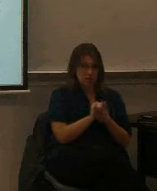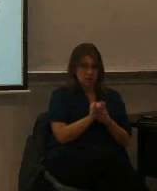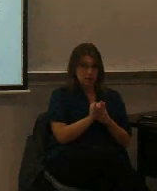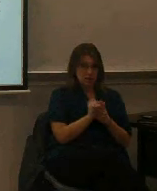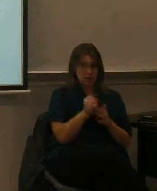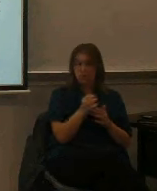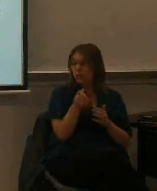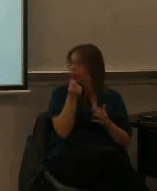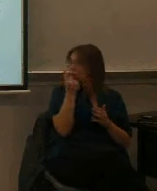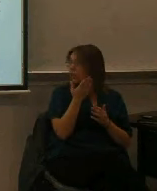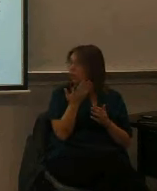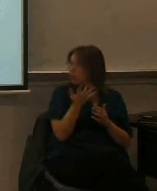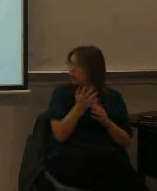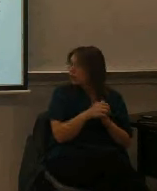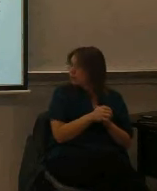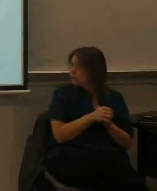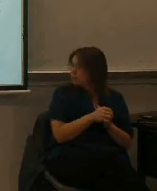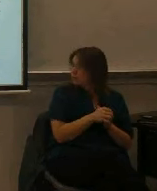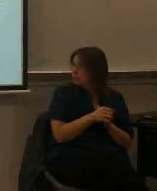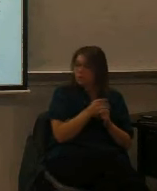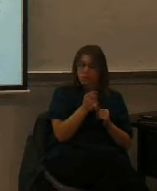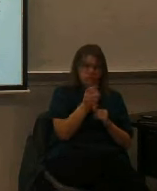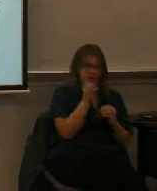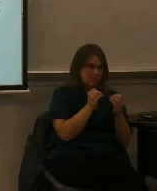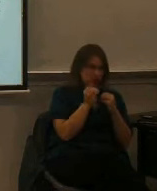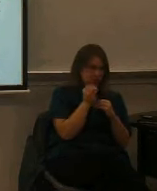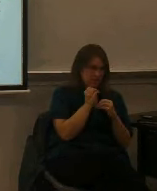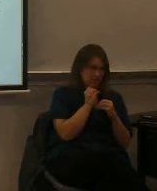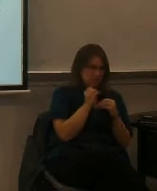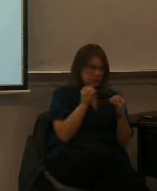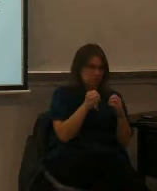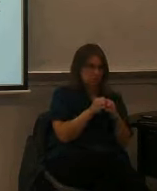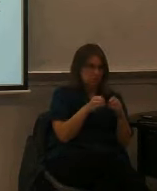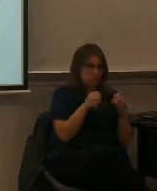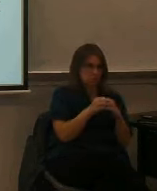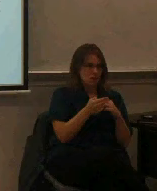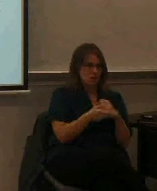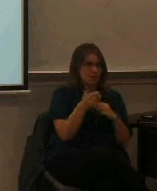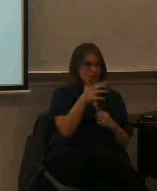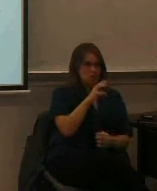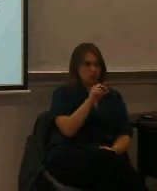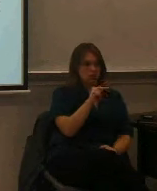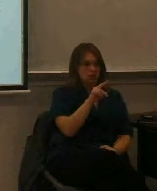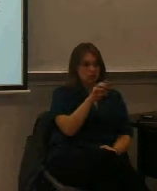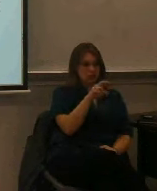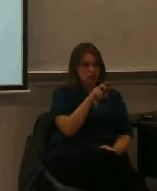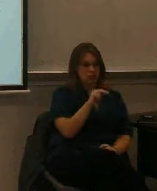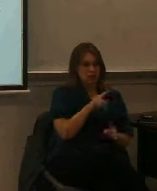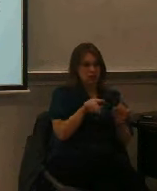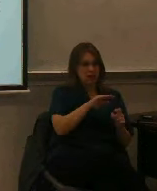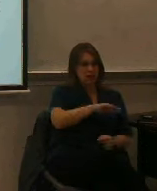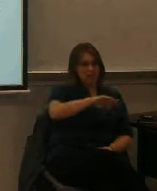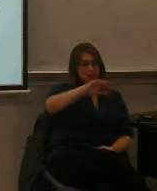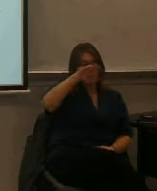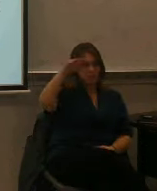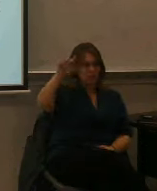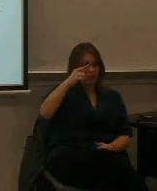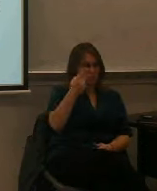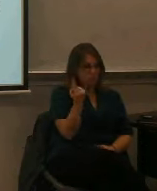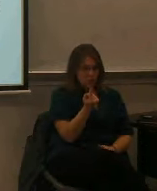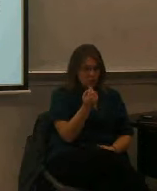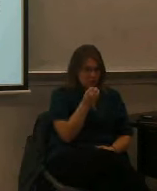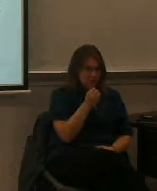take home points. You ingest more and more at higher concentrations, but it levels off because you can only eat so